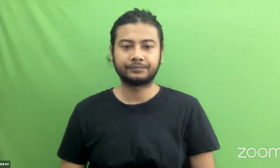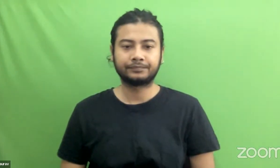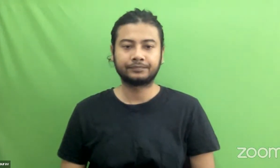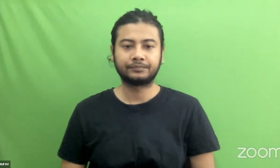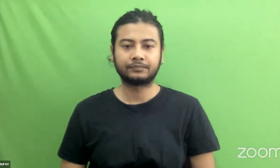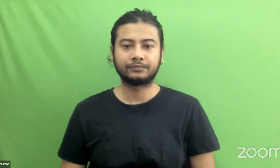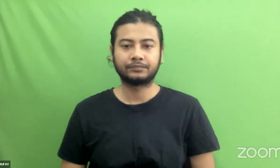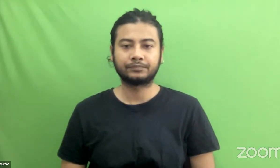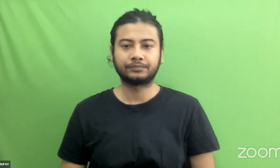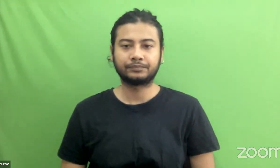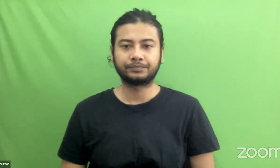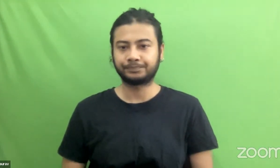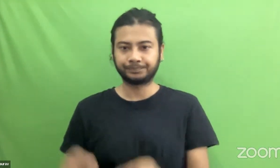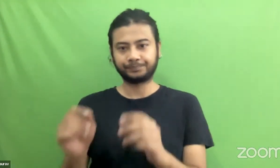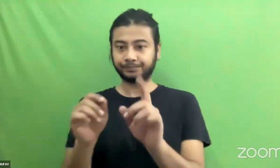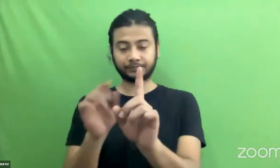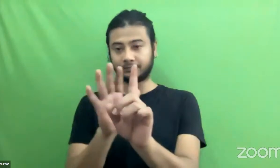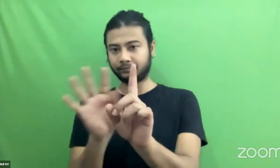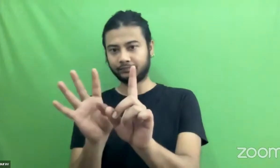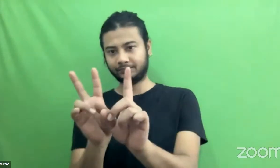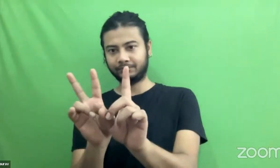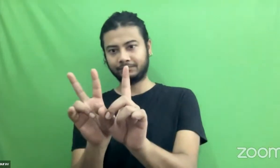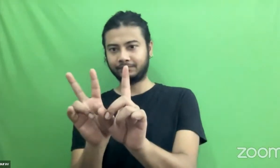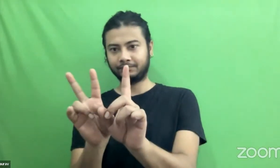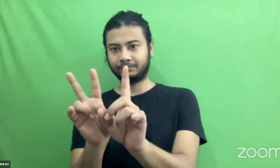Next on the other side, the right side is Gadadhar.